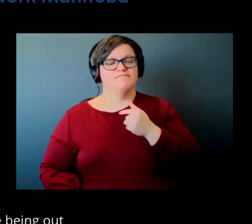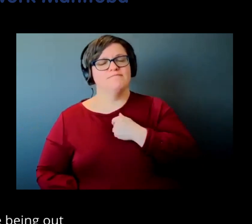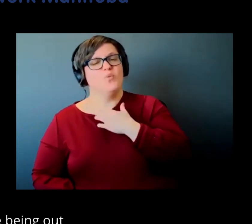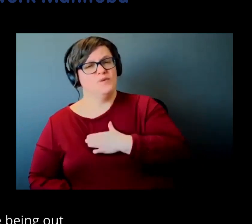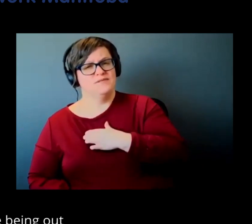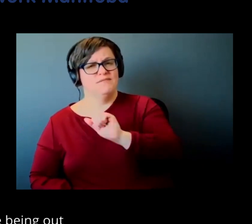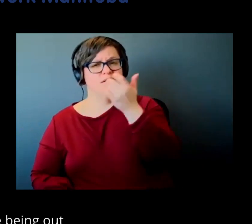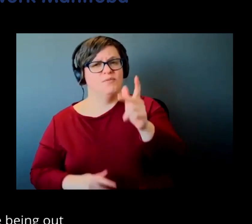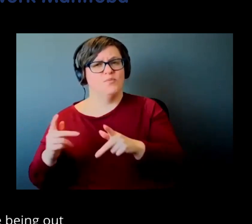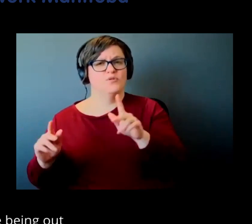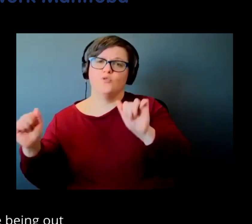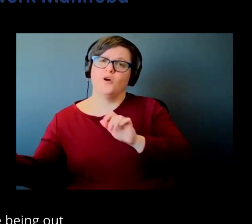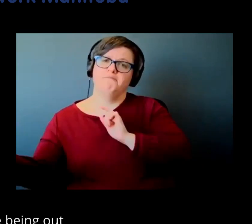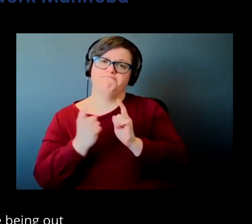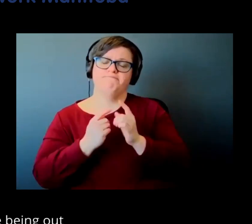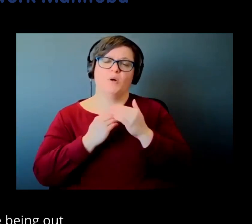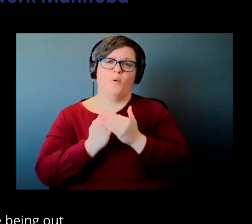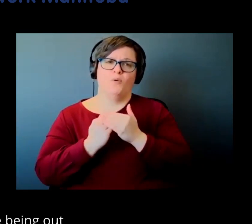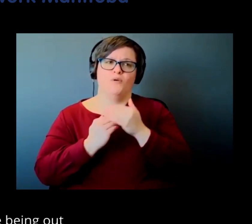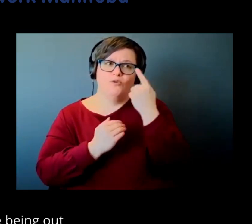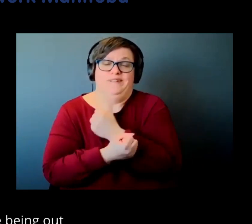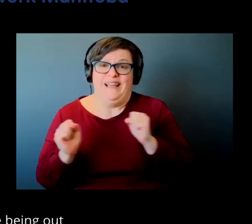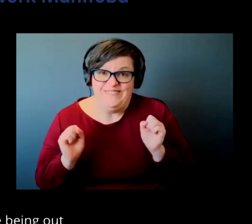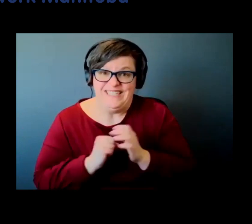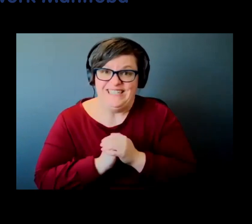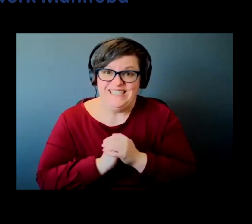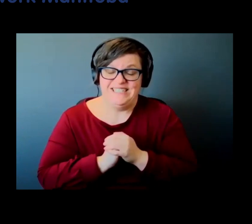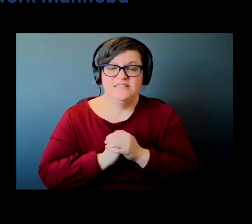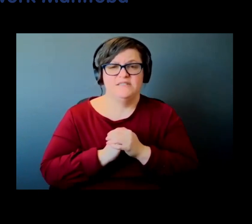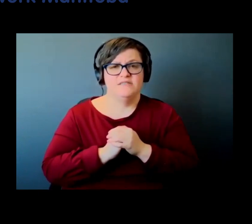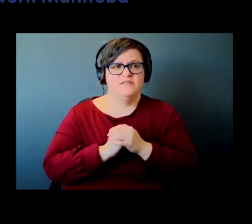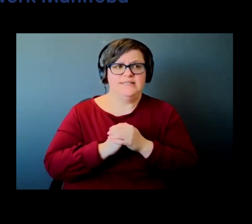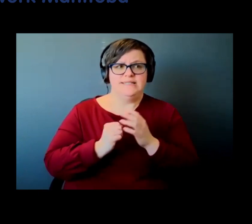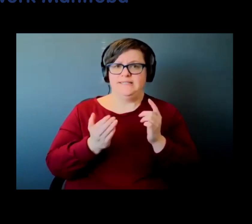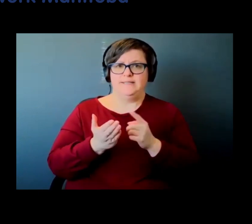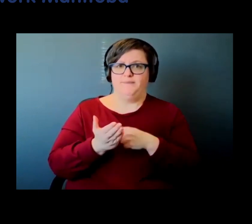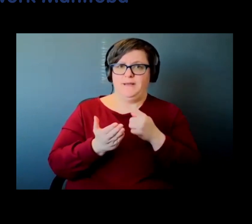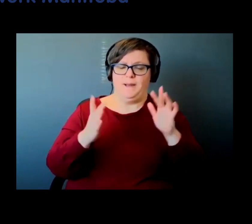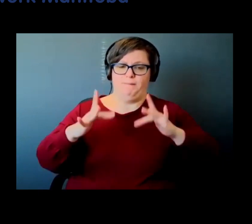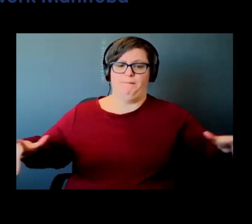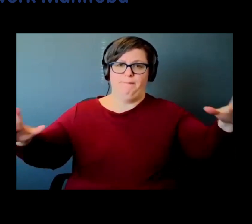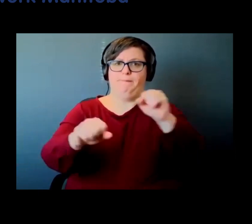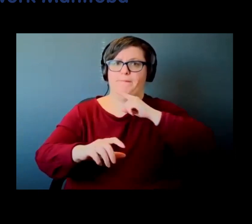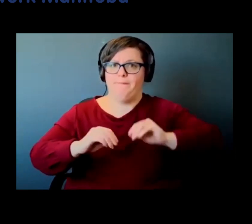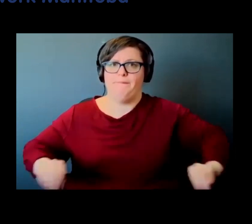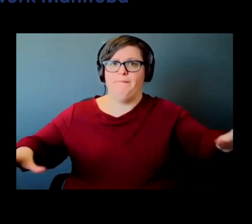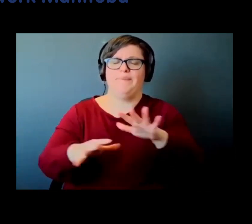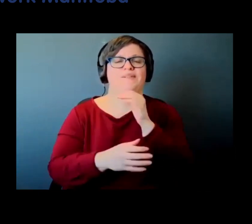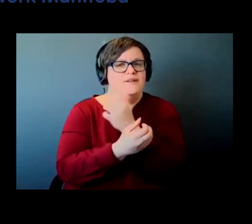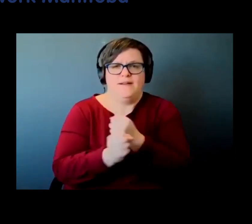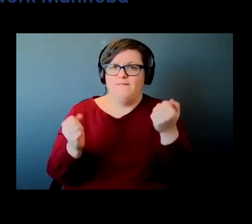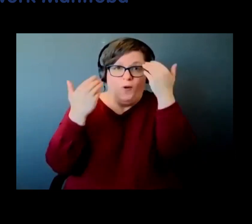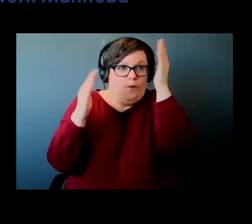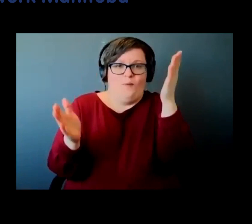just safety, because being out here sometimes isn't so safe because you never know who's going to be coming to